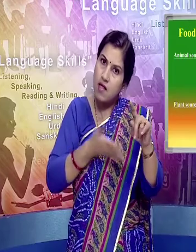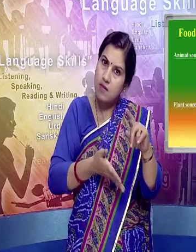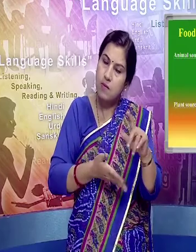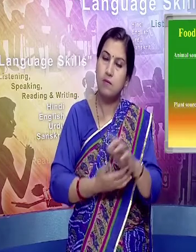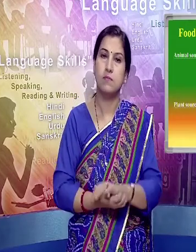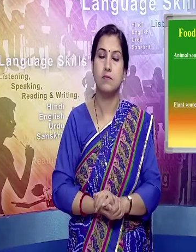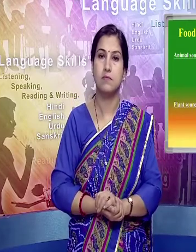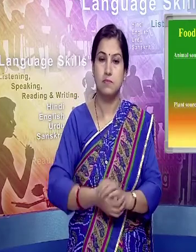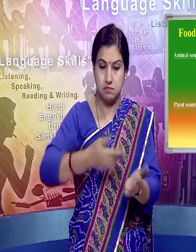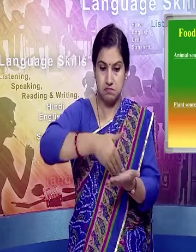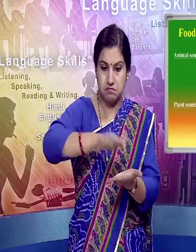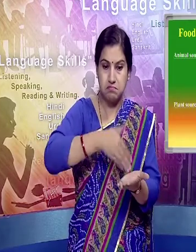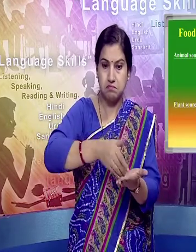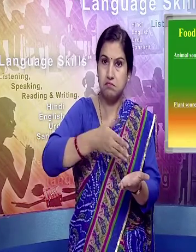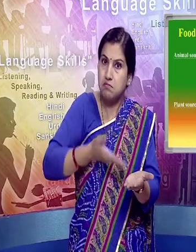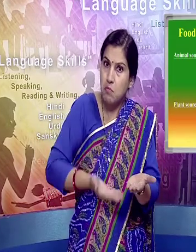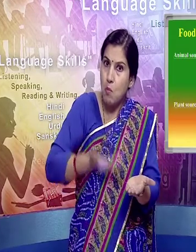fried foods are quite rich.